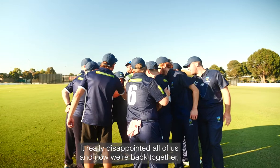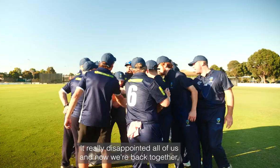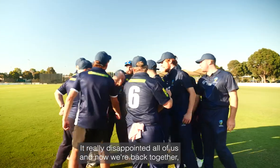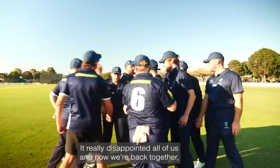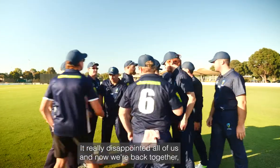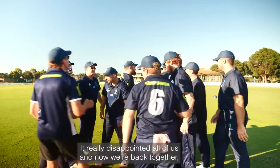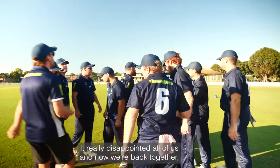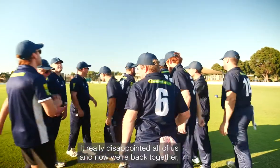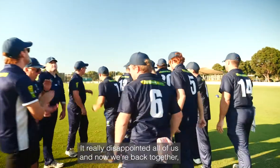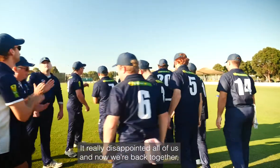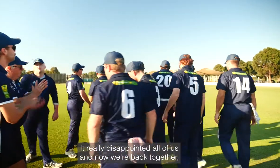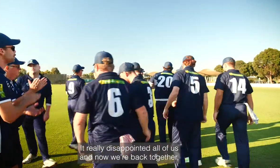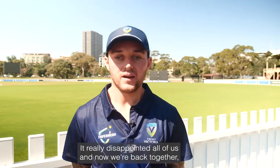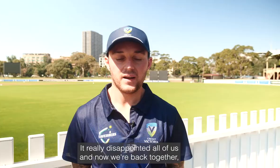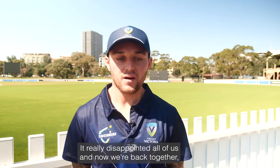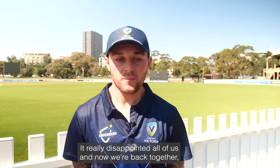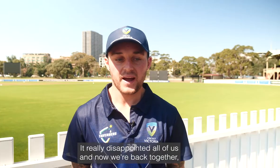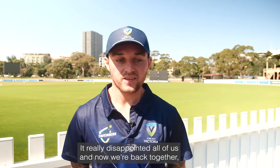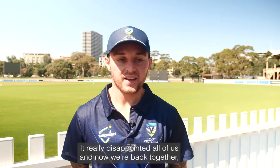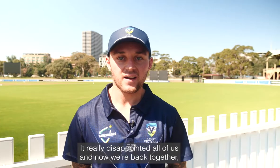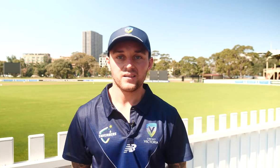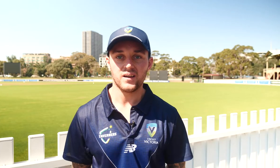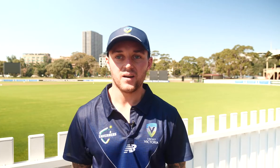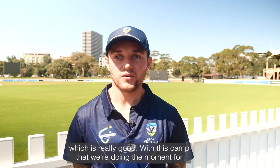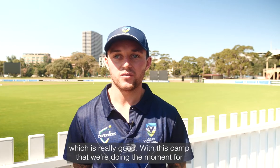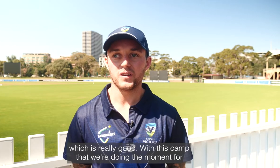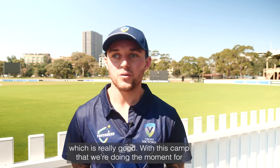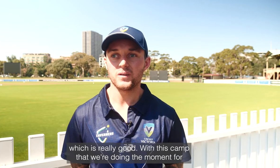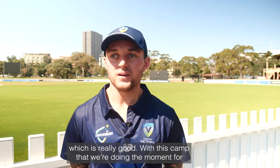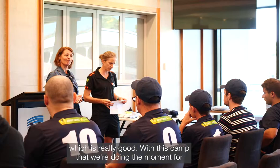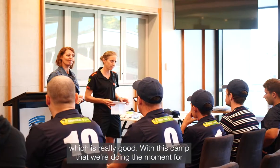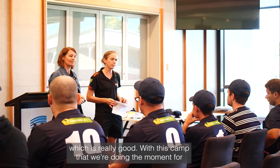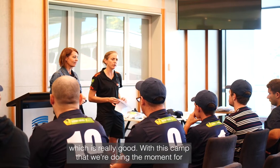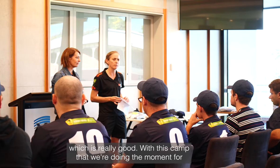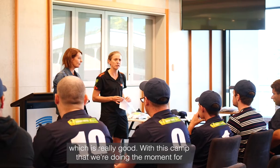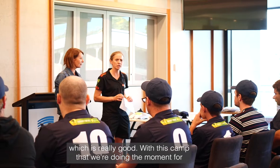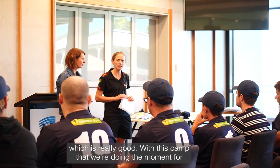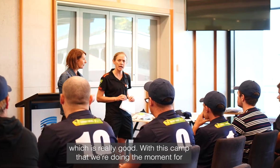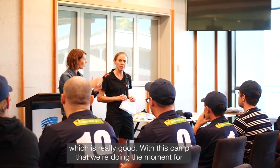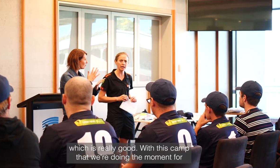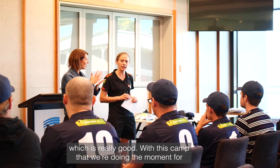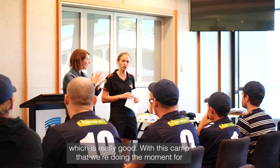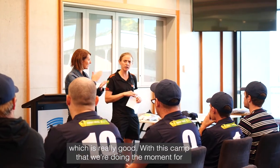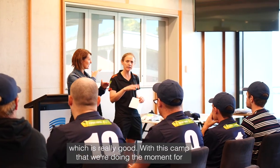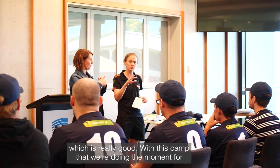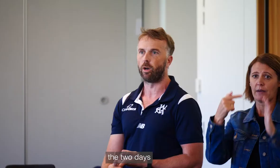It really disappointed all of us. And now we're back together, which is really good. With this camp that we're doing at the moment for the